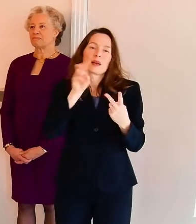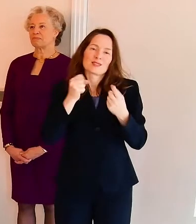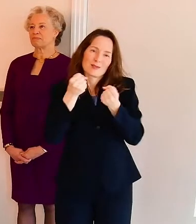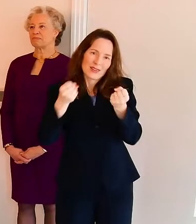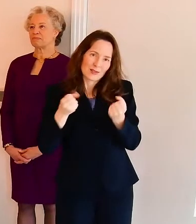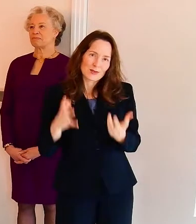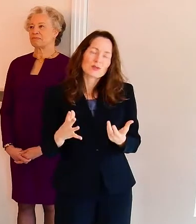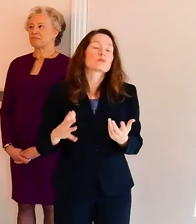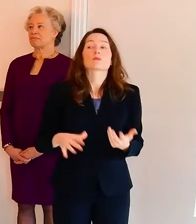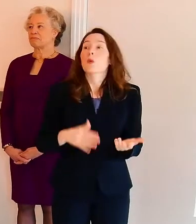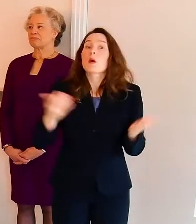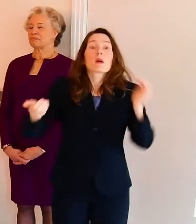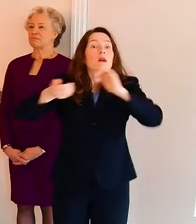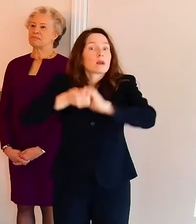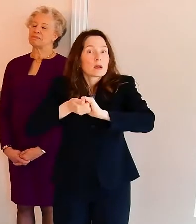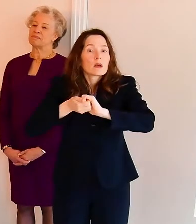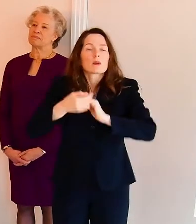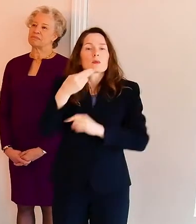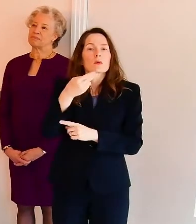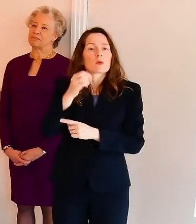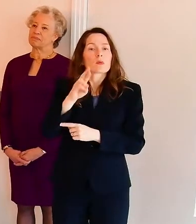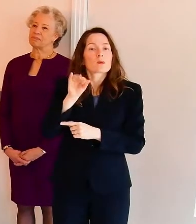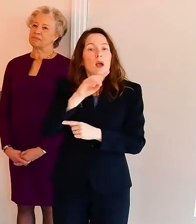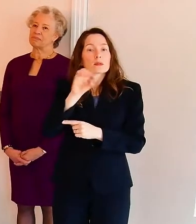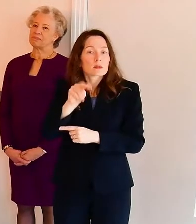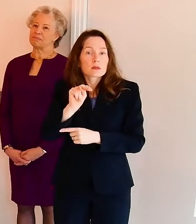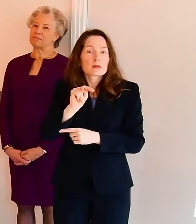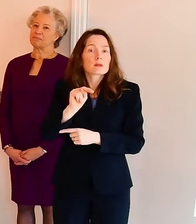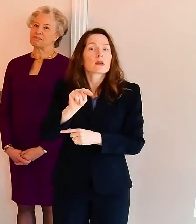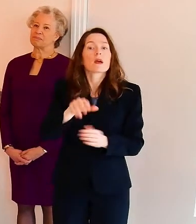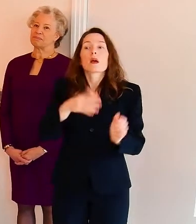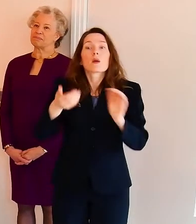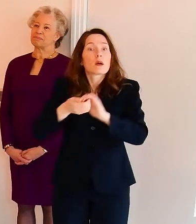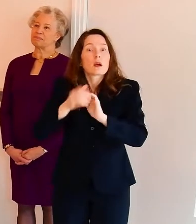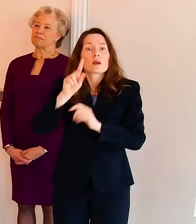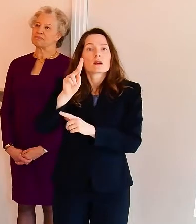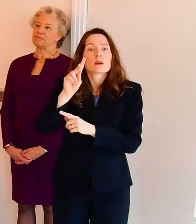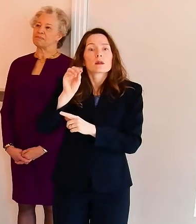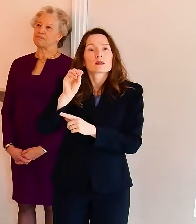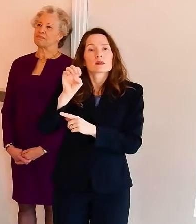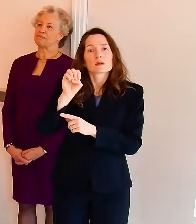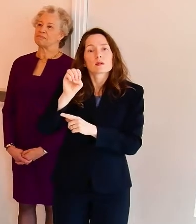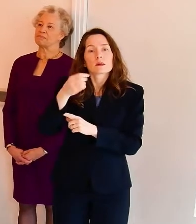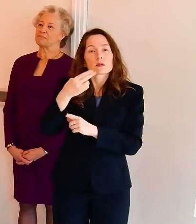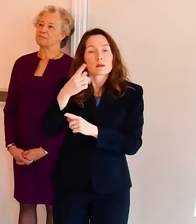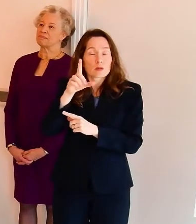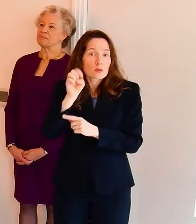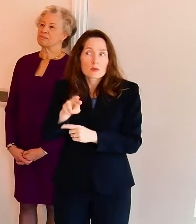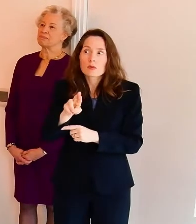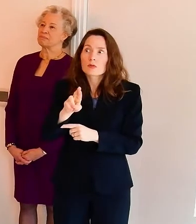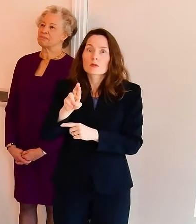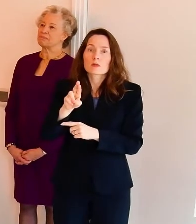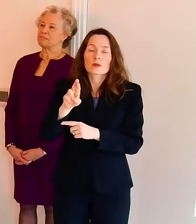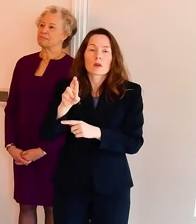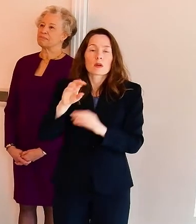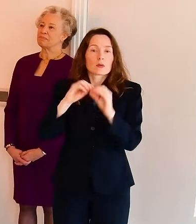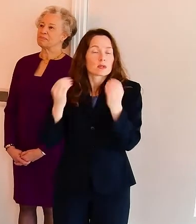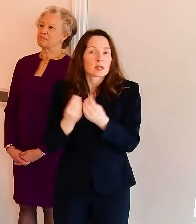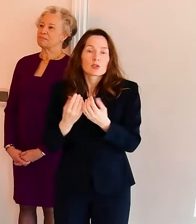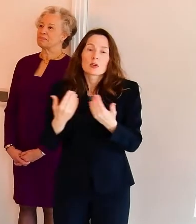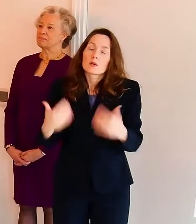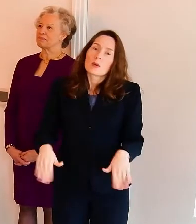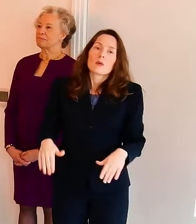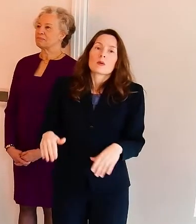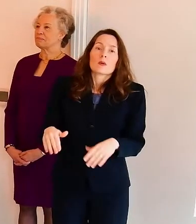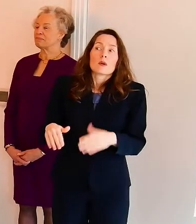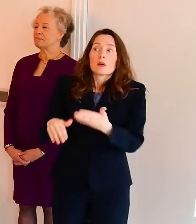Horizon Foundation and the Kaler Foundation for school-based mental health programs. Kareem, these partnerships